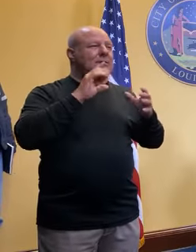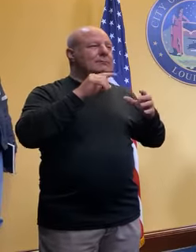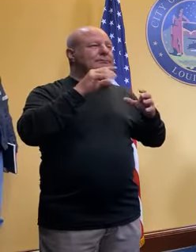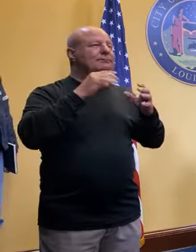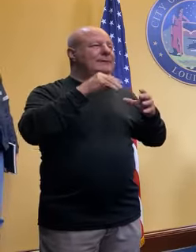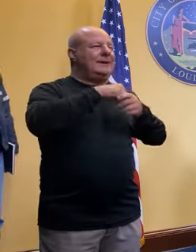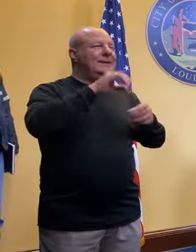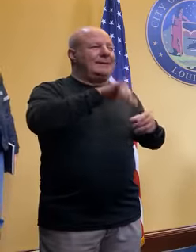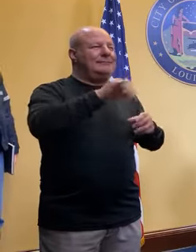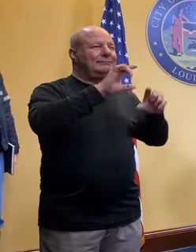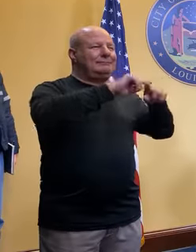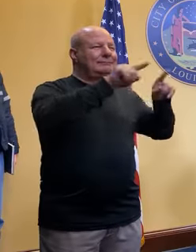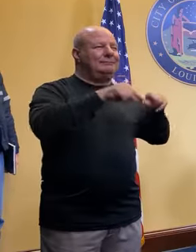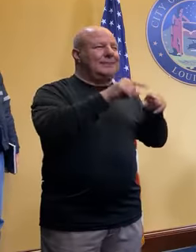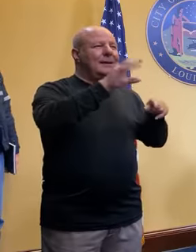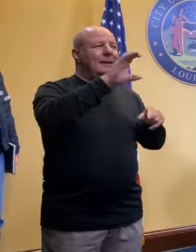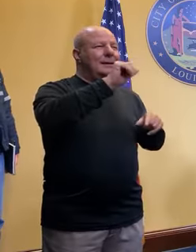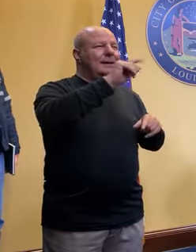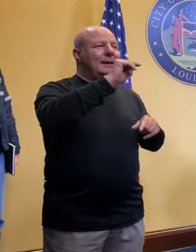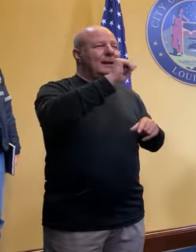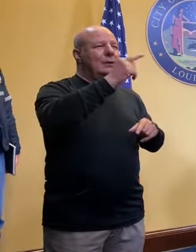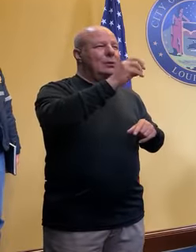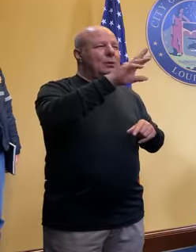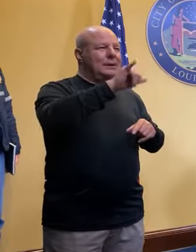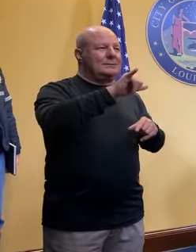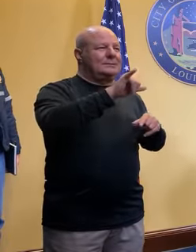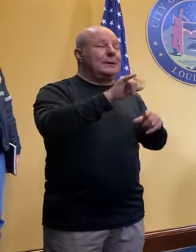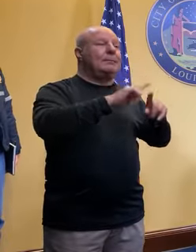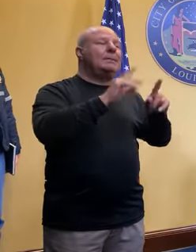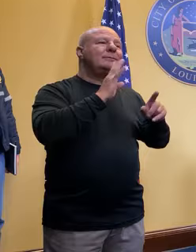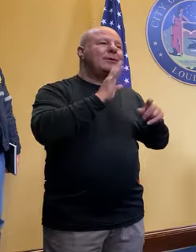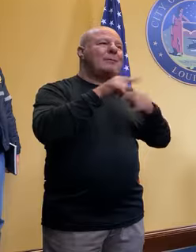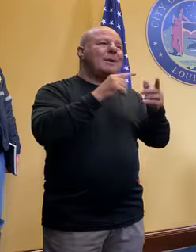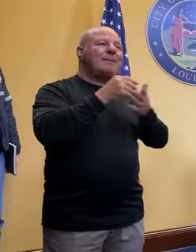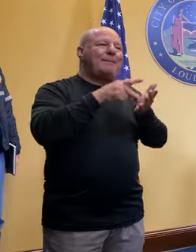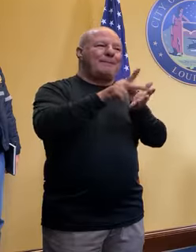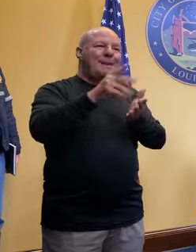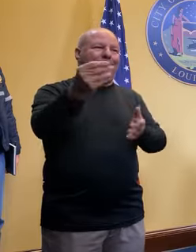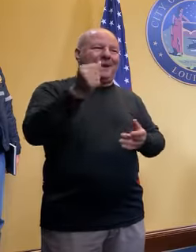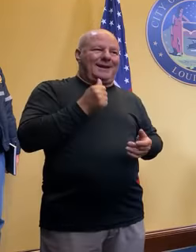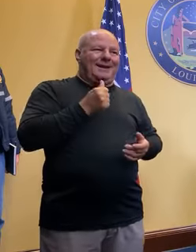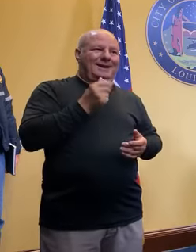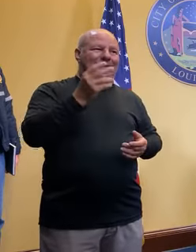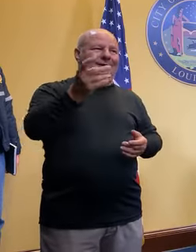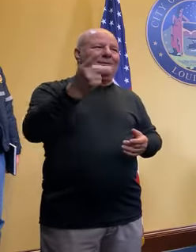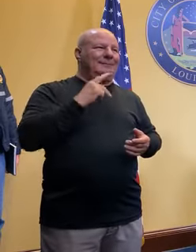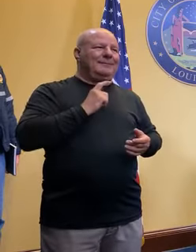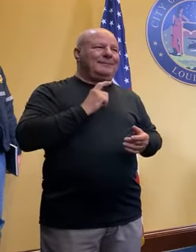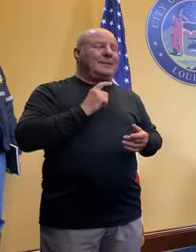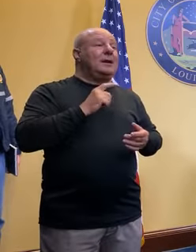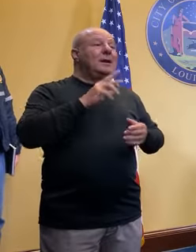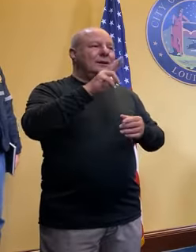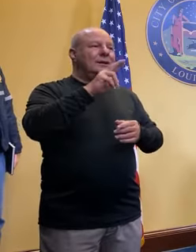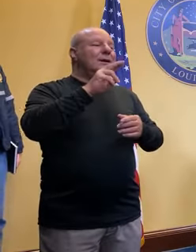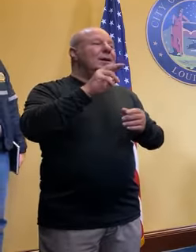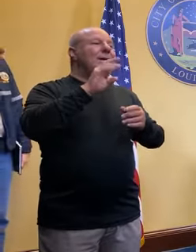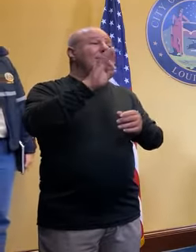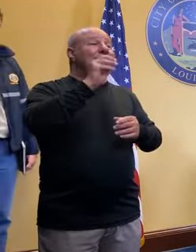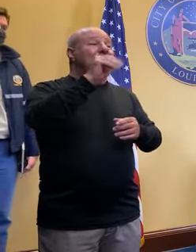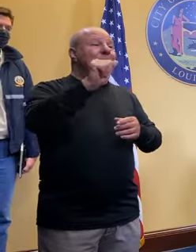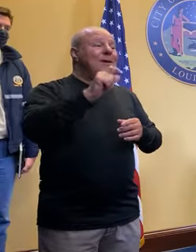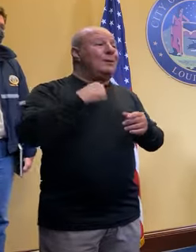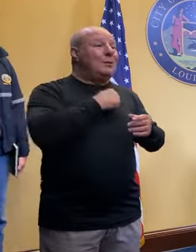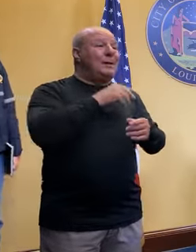those categories, but it's about reimbursement. But the issue here is that how FEMA works, it's reimbursement. So on